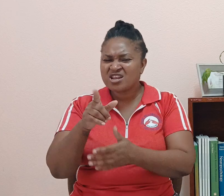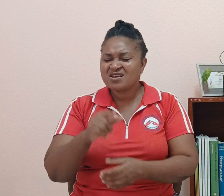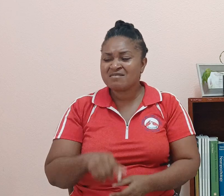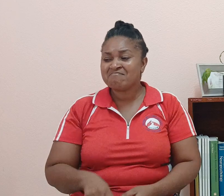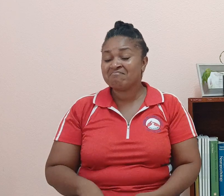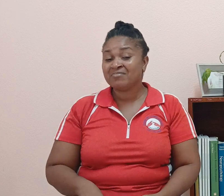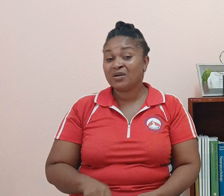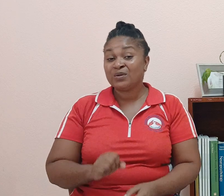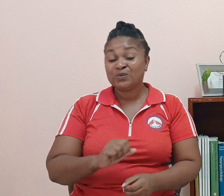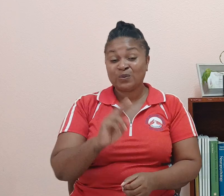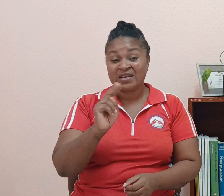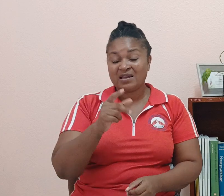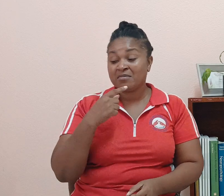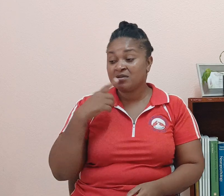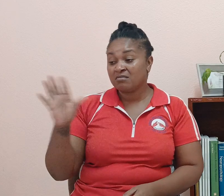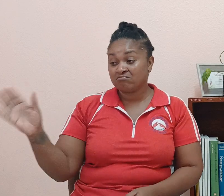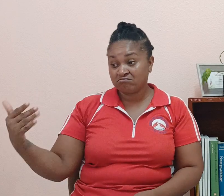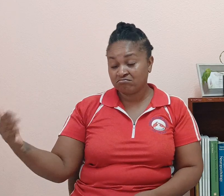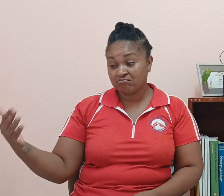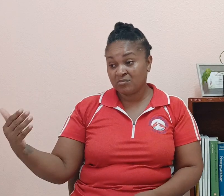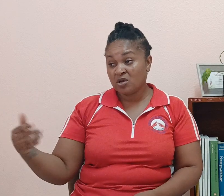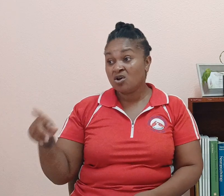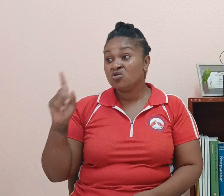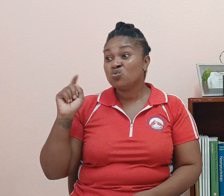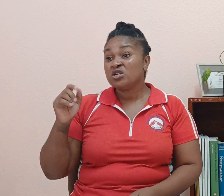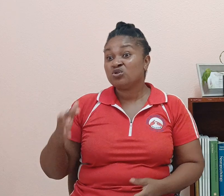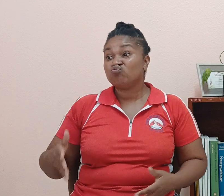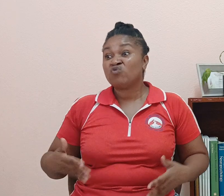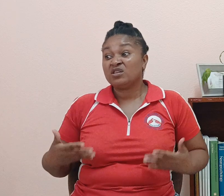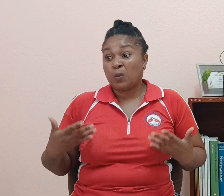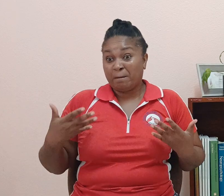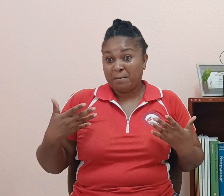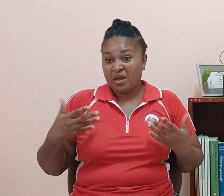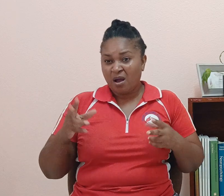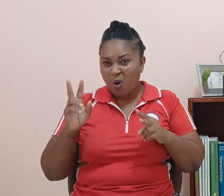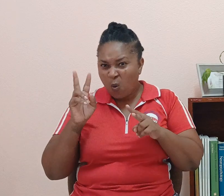herself and watch where he went to sleep.